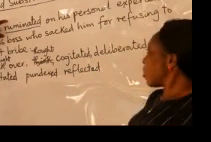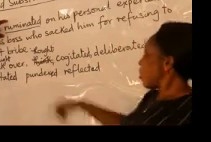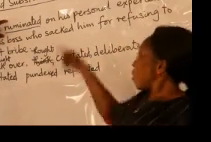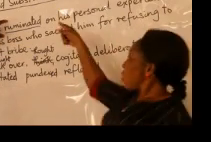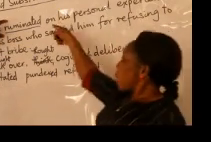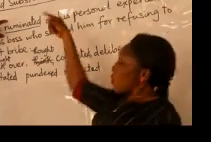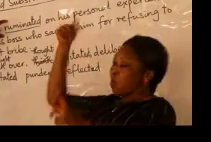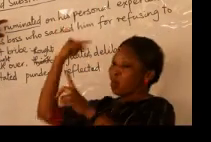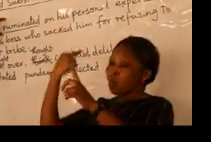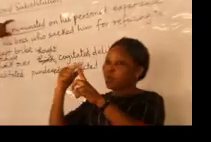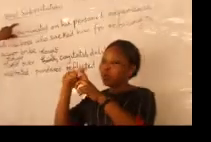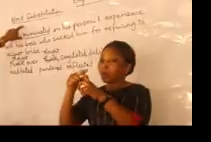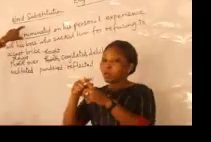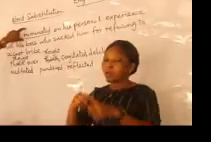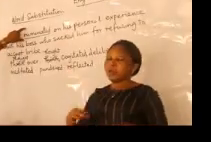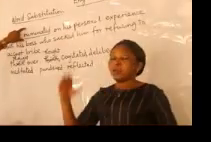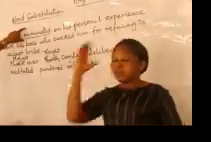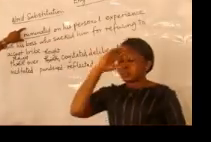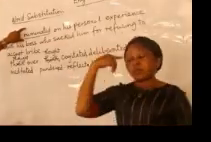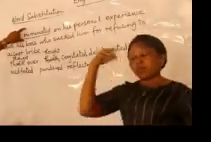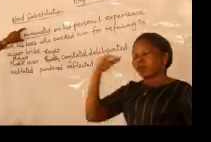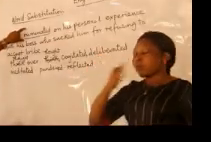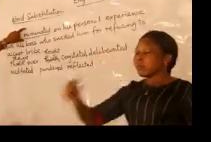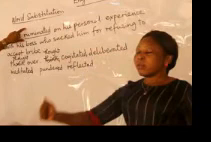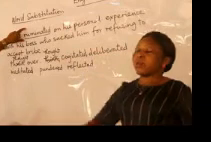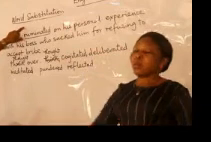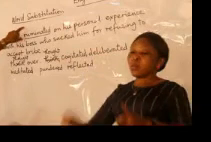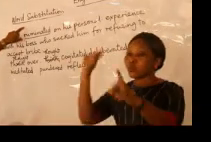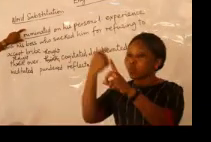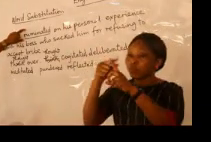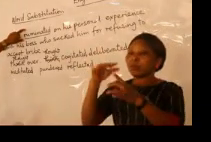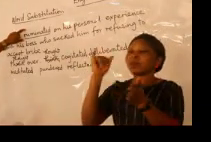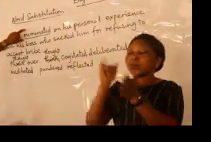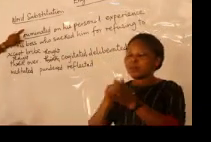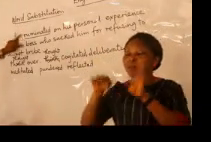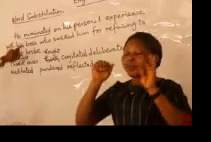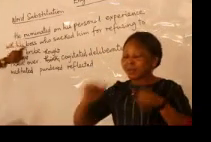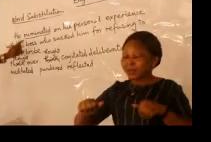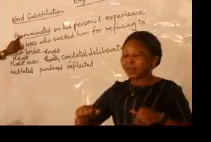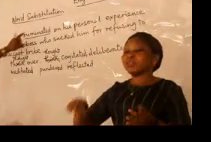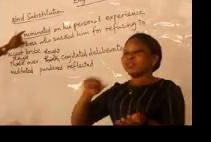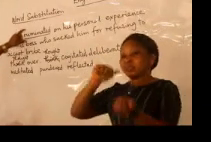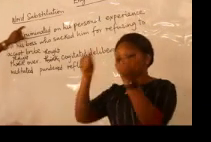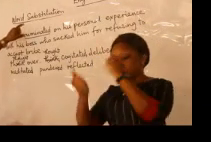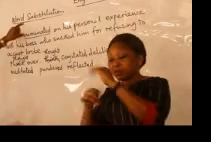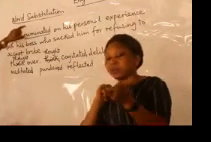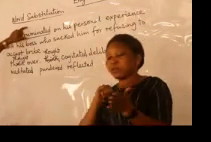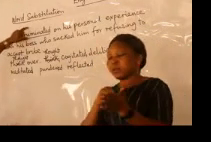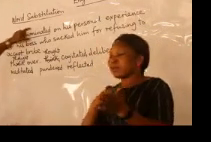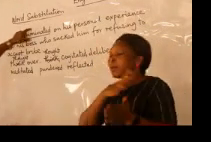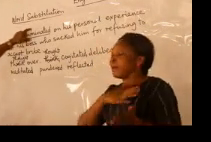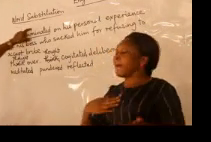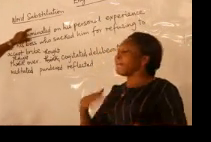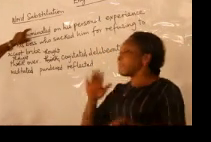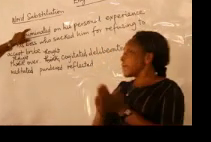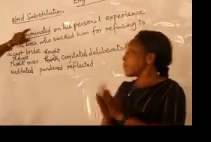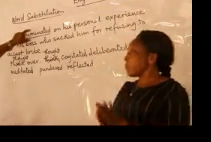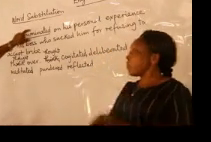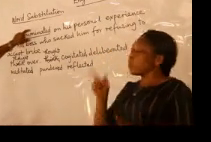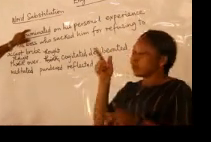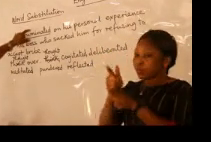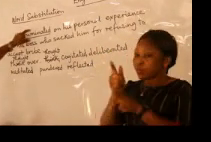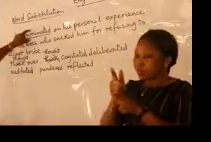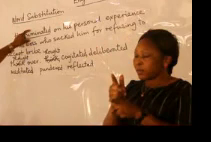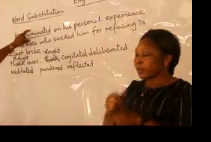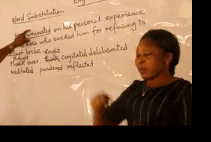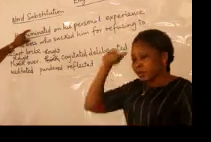will completely replace it as it is used. Remember that the tense of the